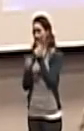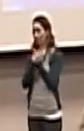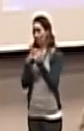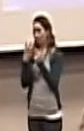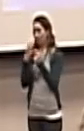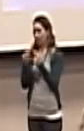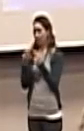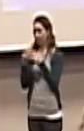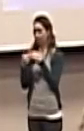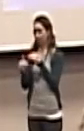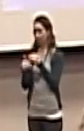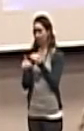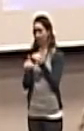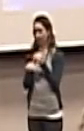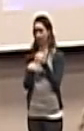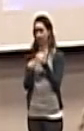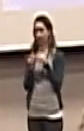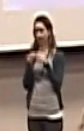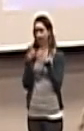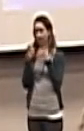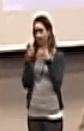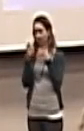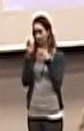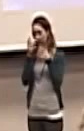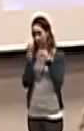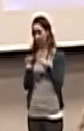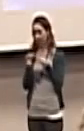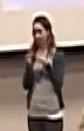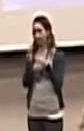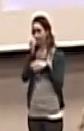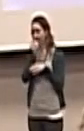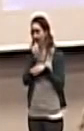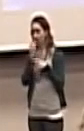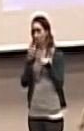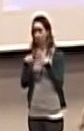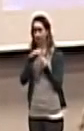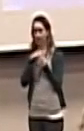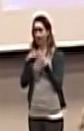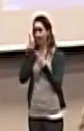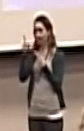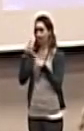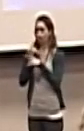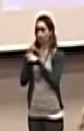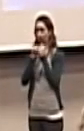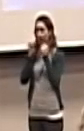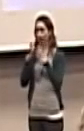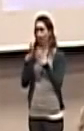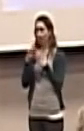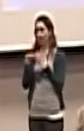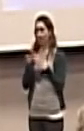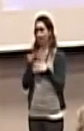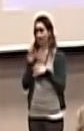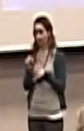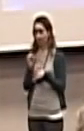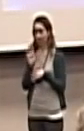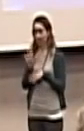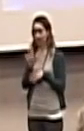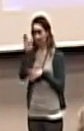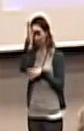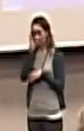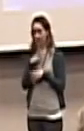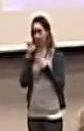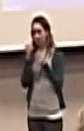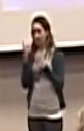reproduction, and so he chose to be patient. To David, he was the protector of him and his men when so many